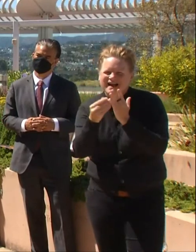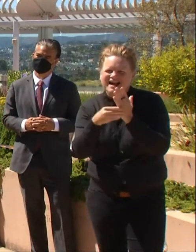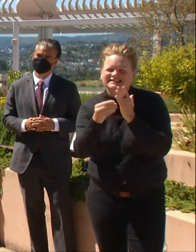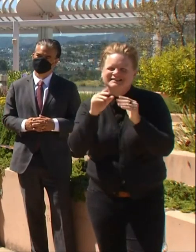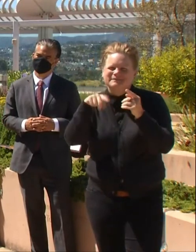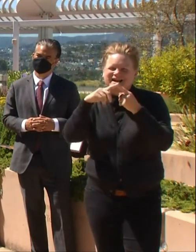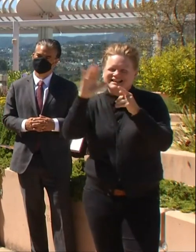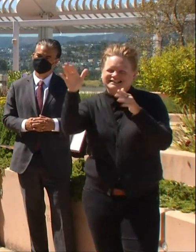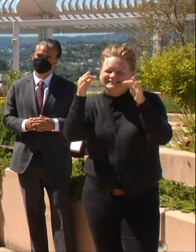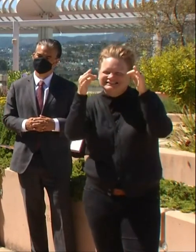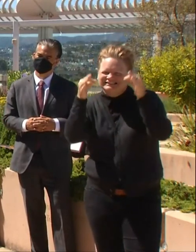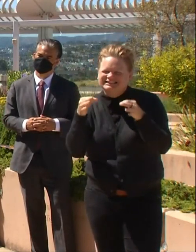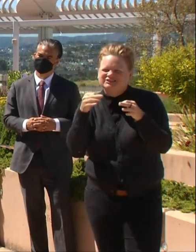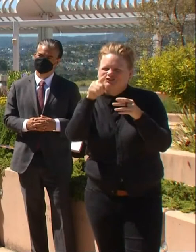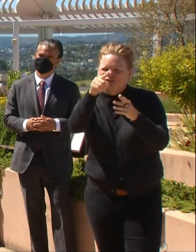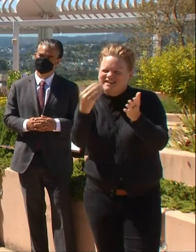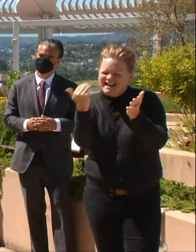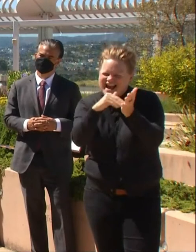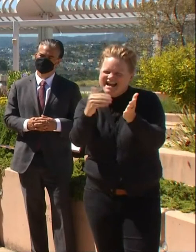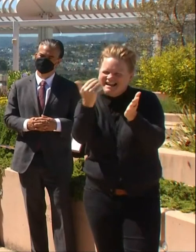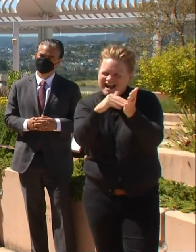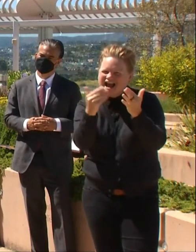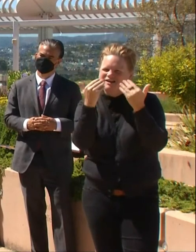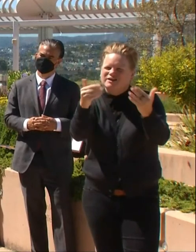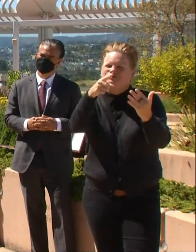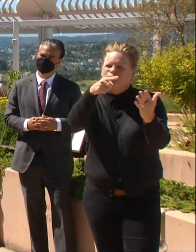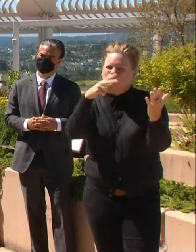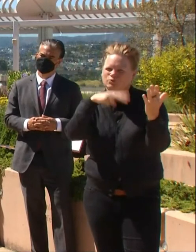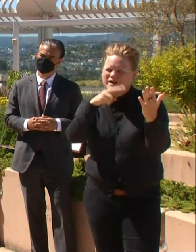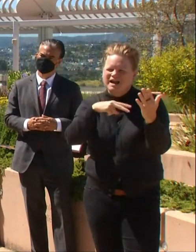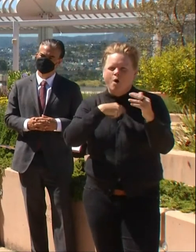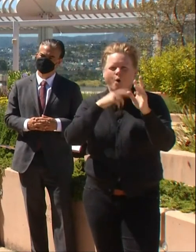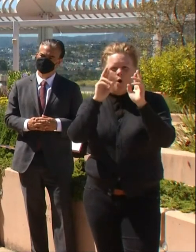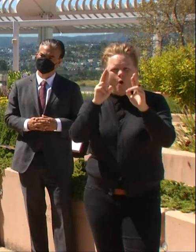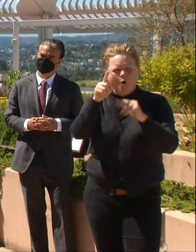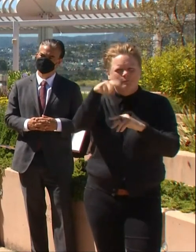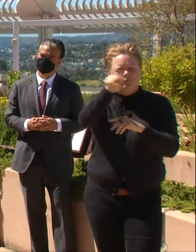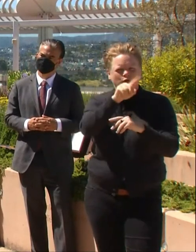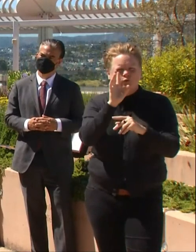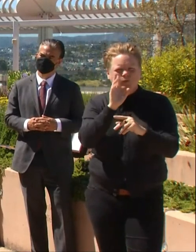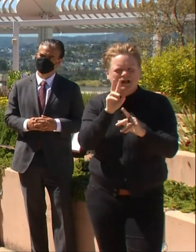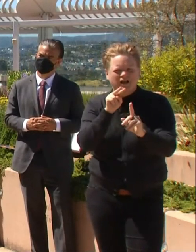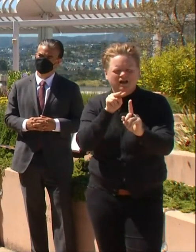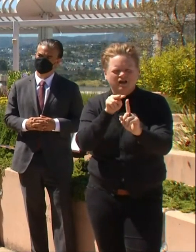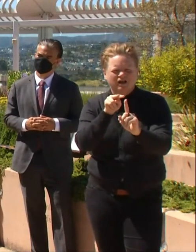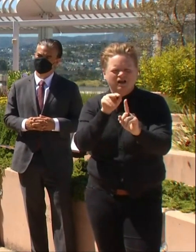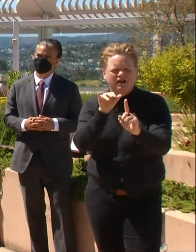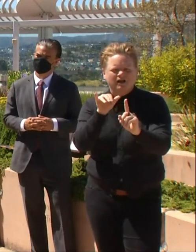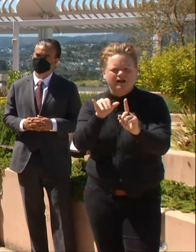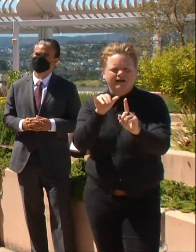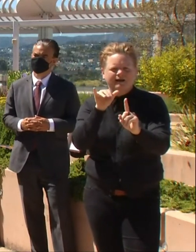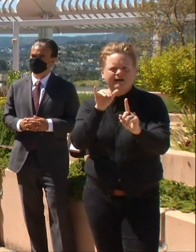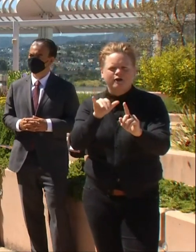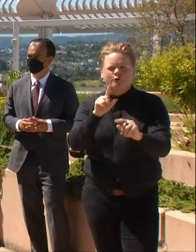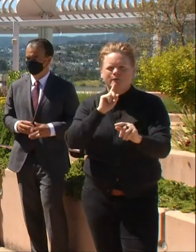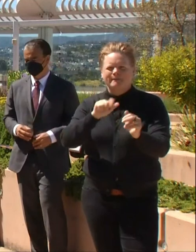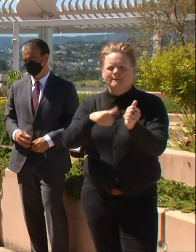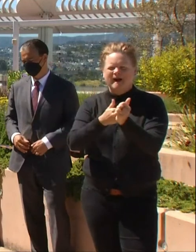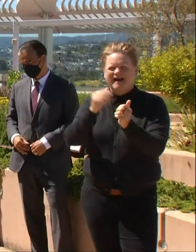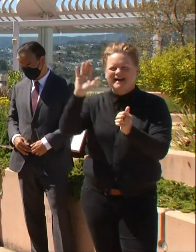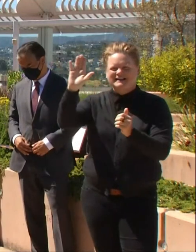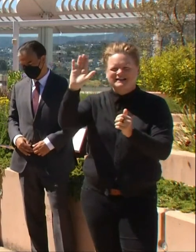over again. And I hope you caught what Robin just said. This was done on a day when we're reflecting the